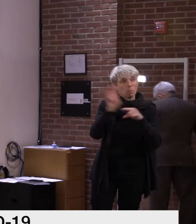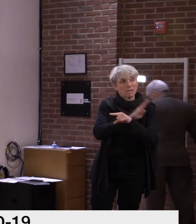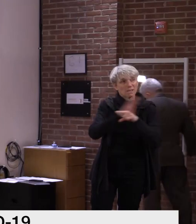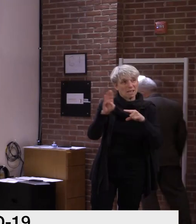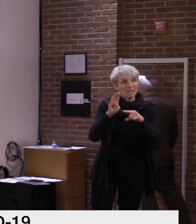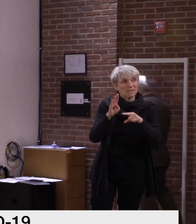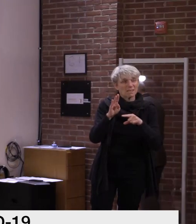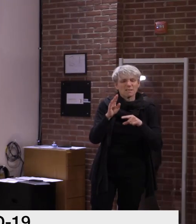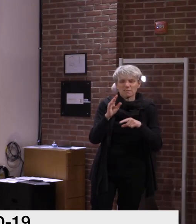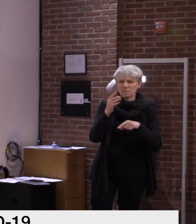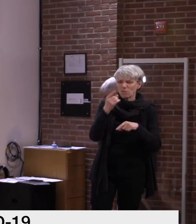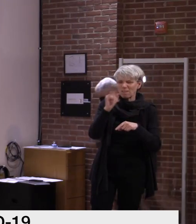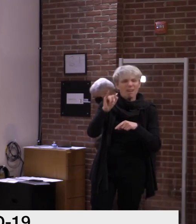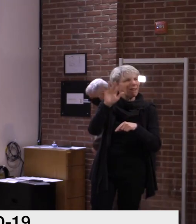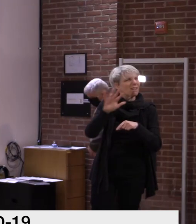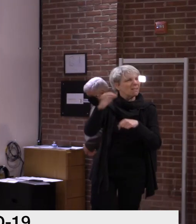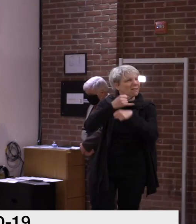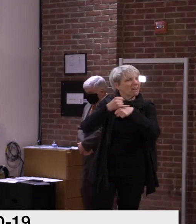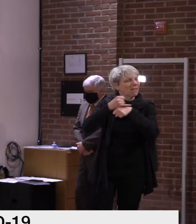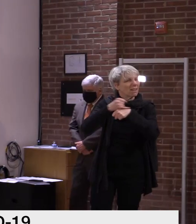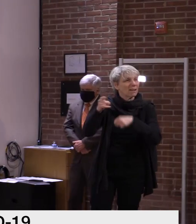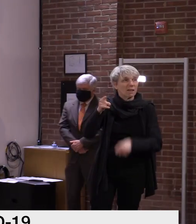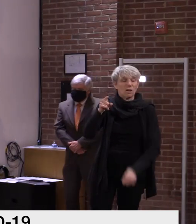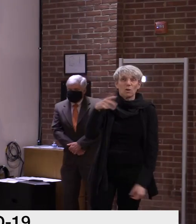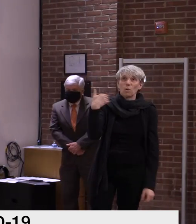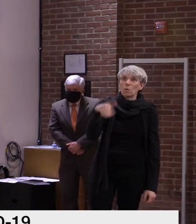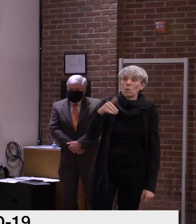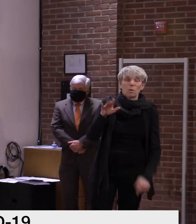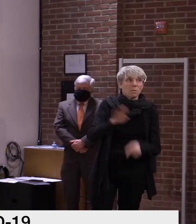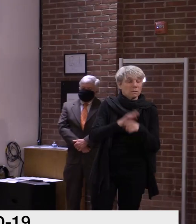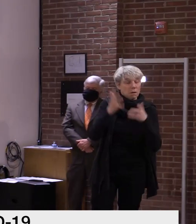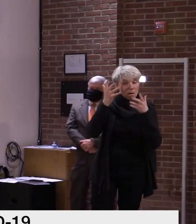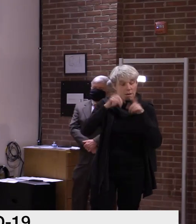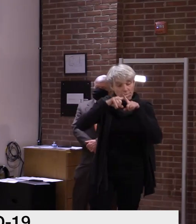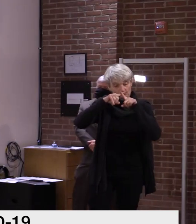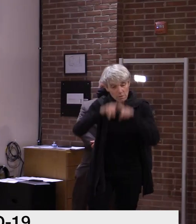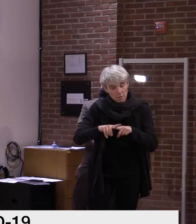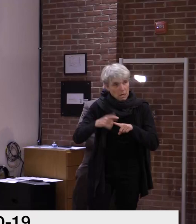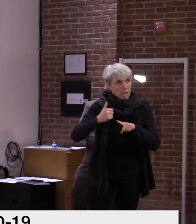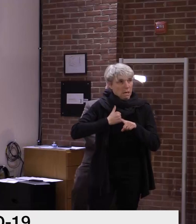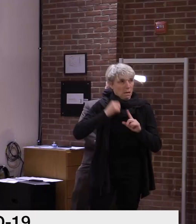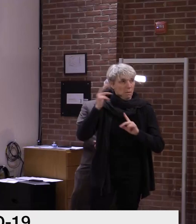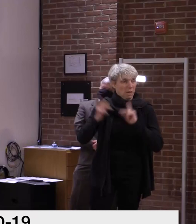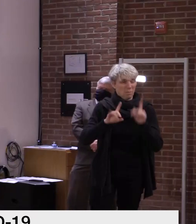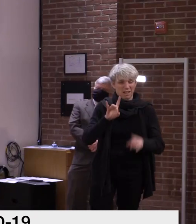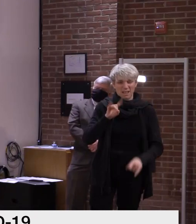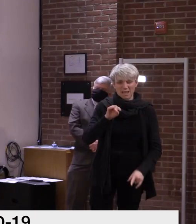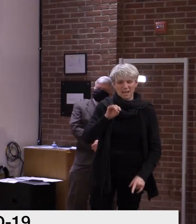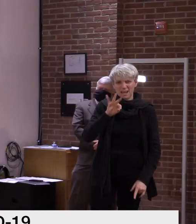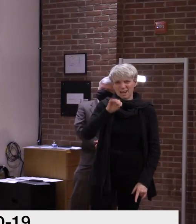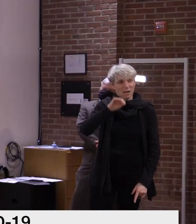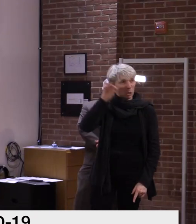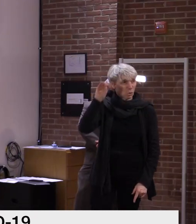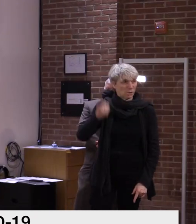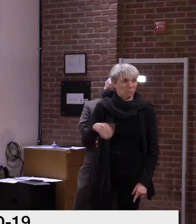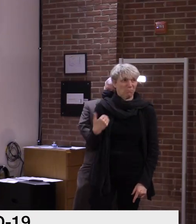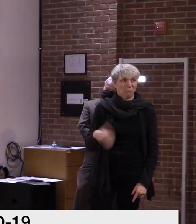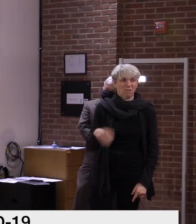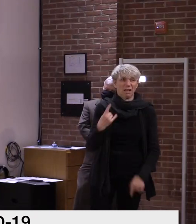75 to 80% of their business is Canadian business. They lost out last year. It looks like they're going to lose out again this year.